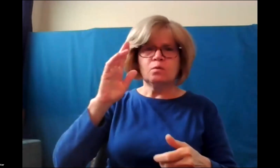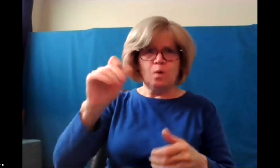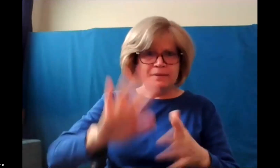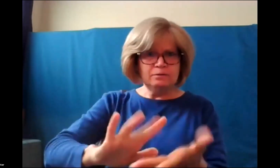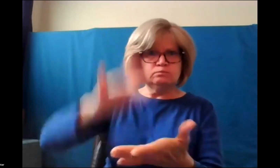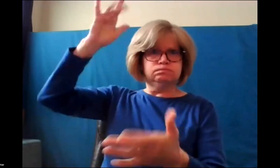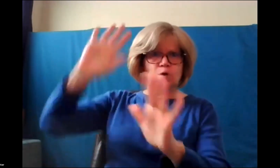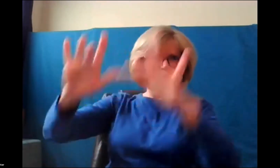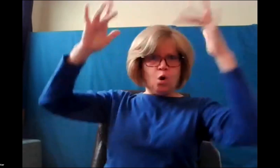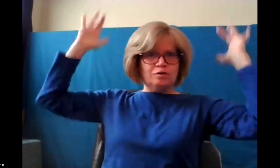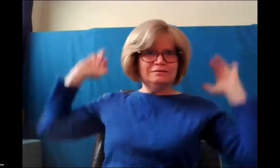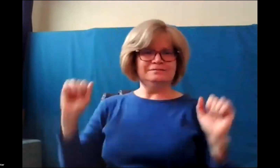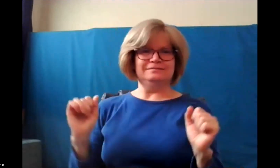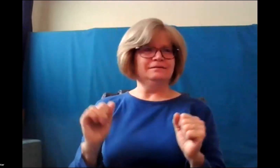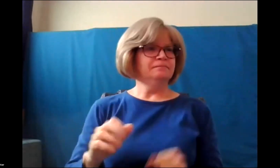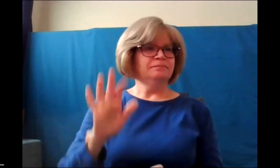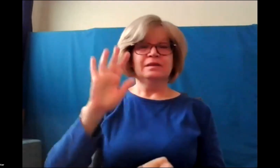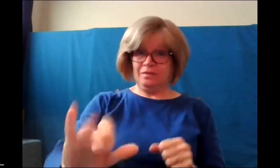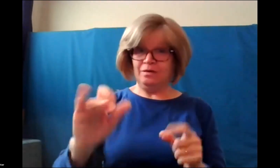of God for the people of God.